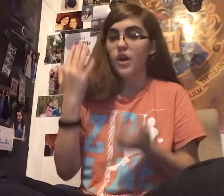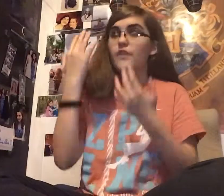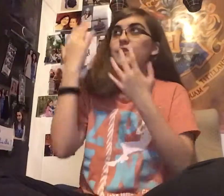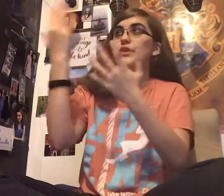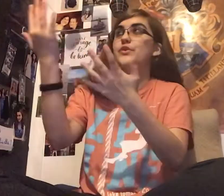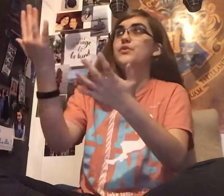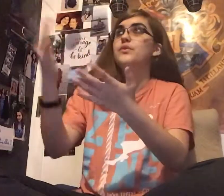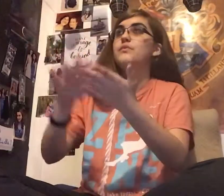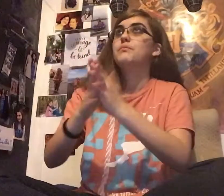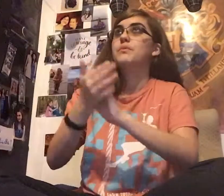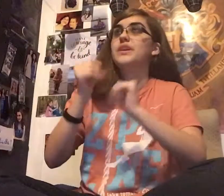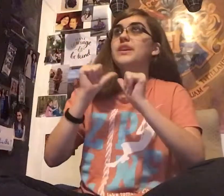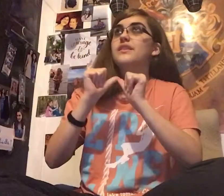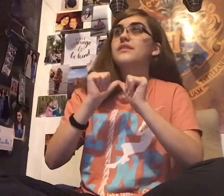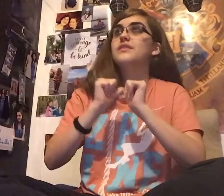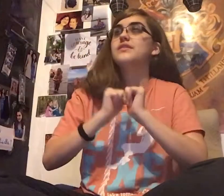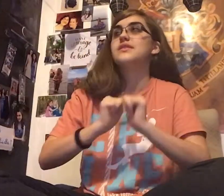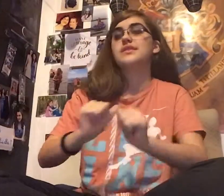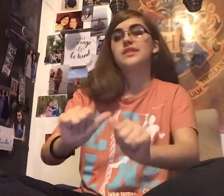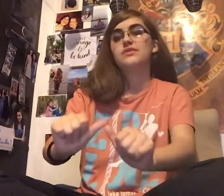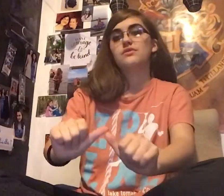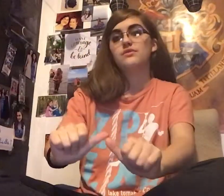of you be still.